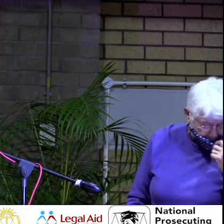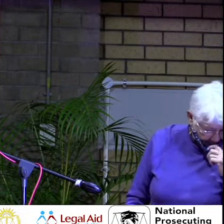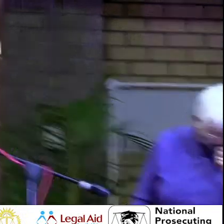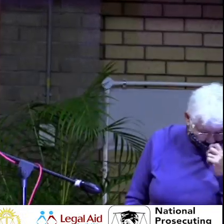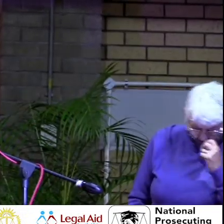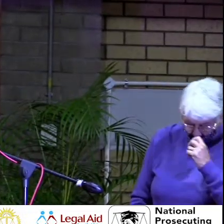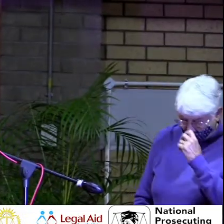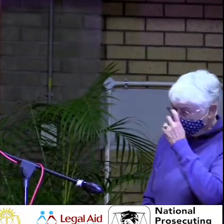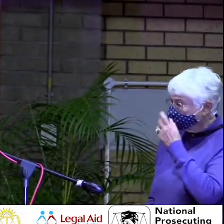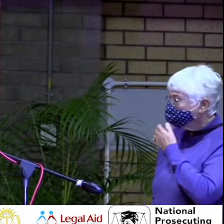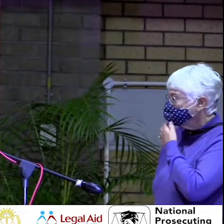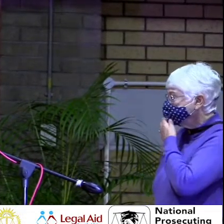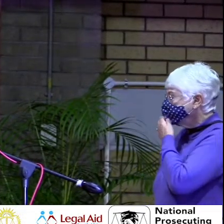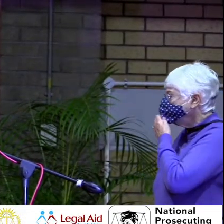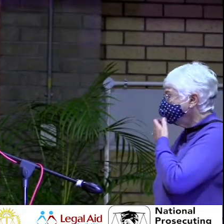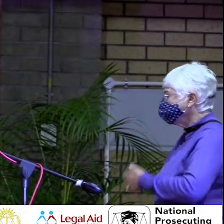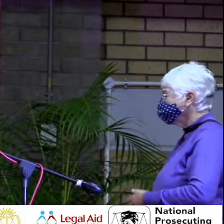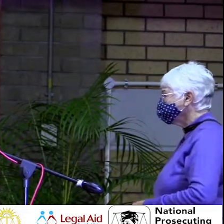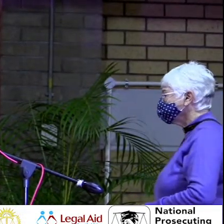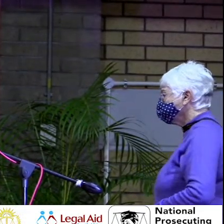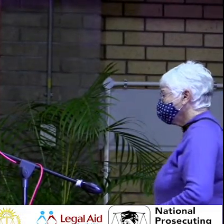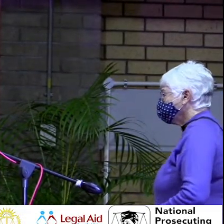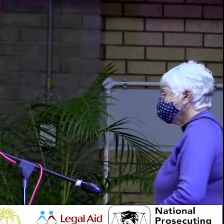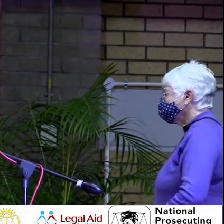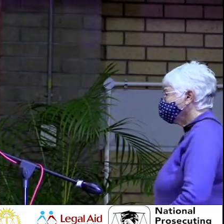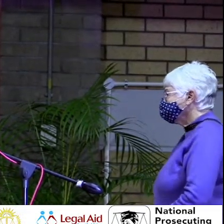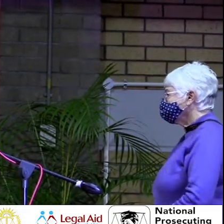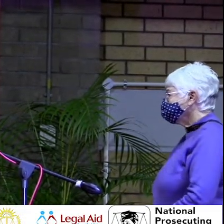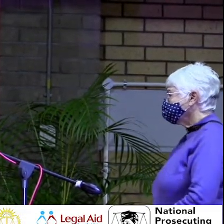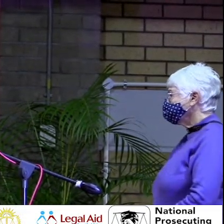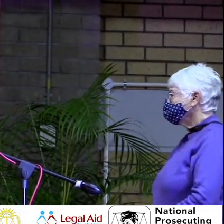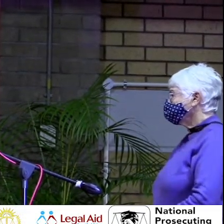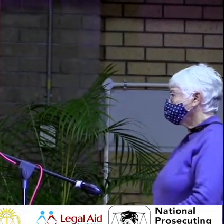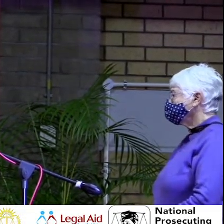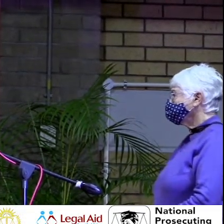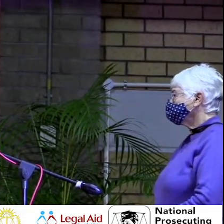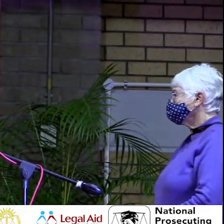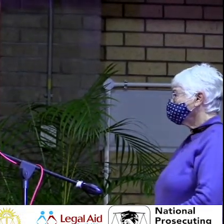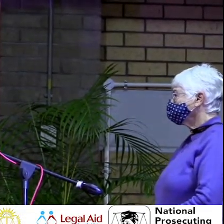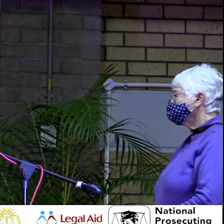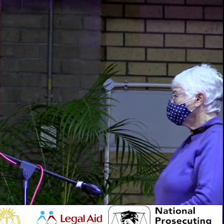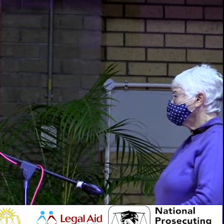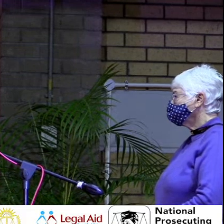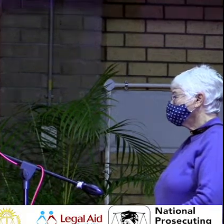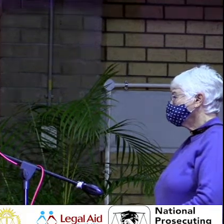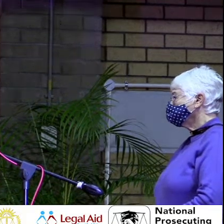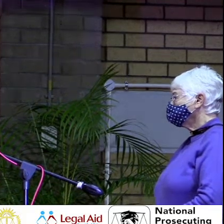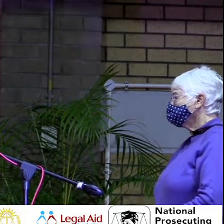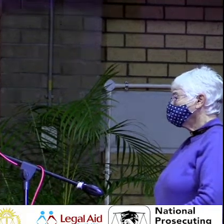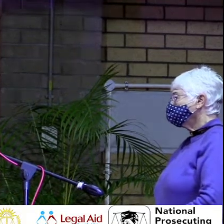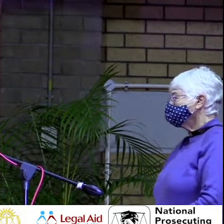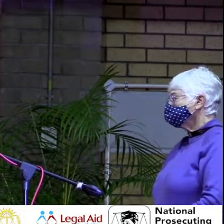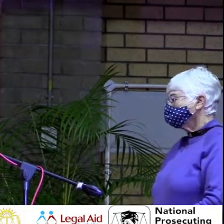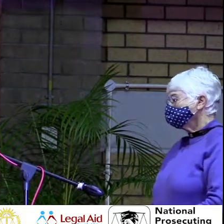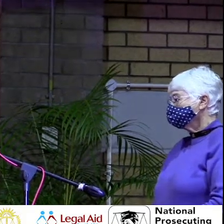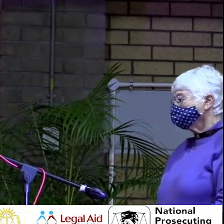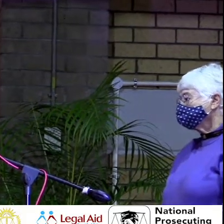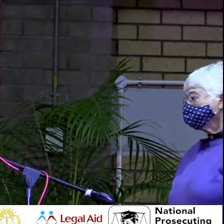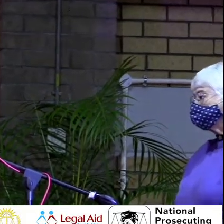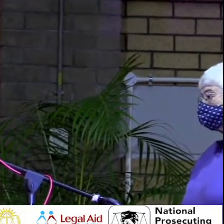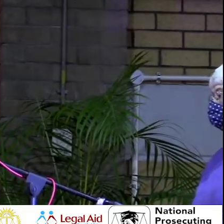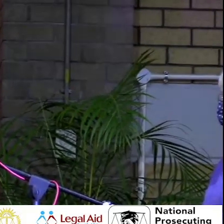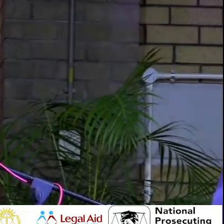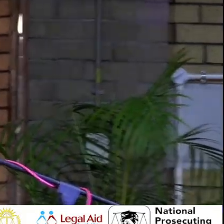wabo, bayafana ngabantu babatshelele ngezandla ngemva xa kungekho intsebenziswano